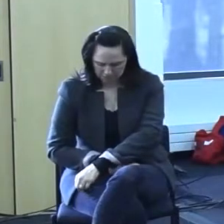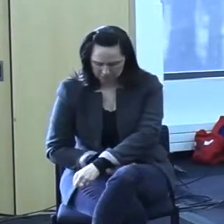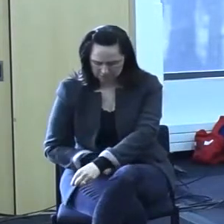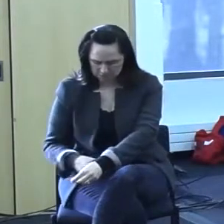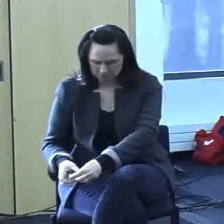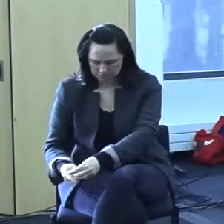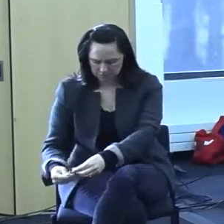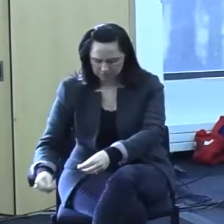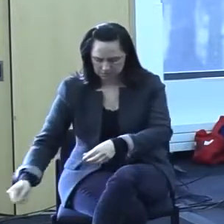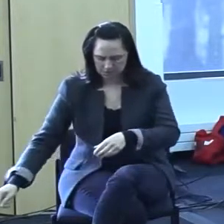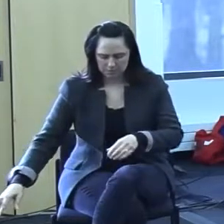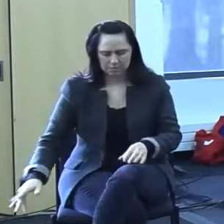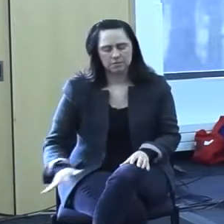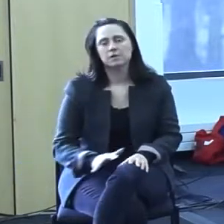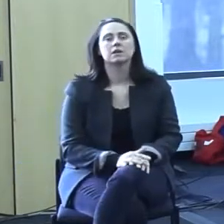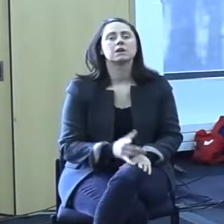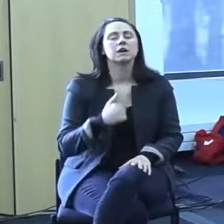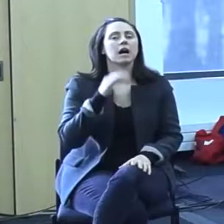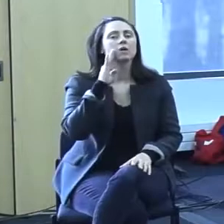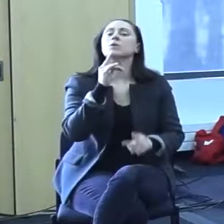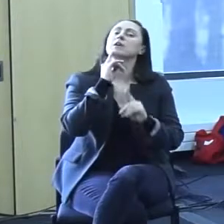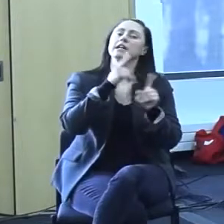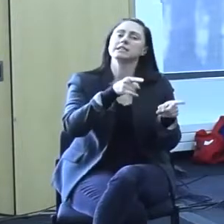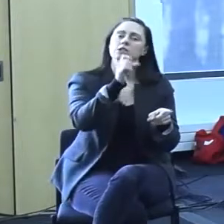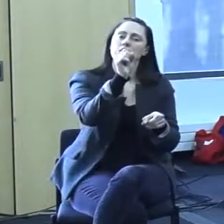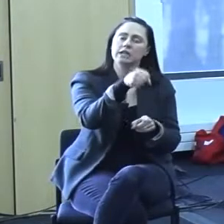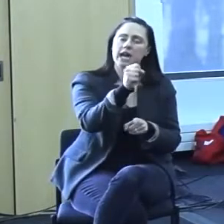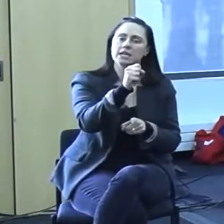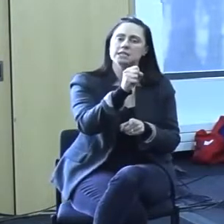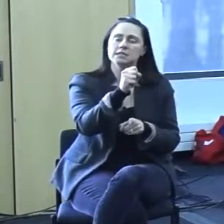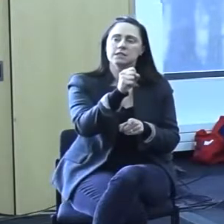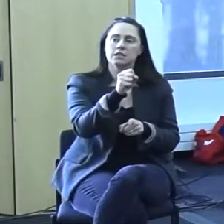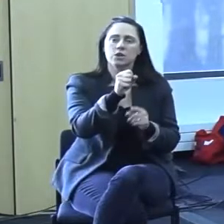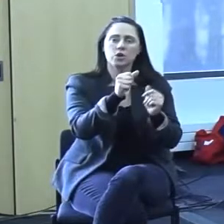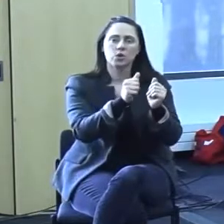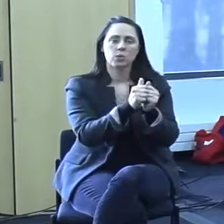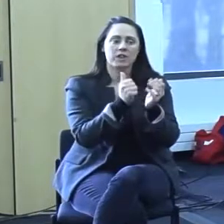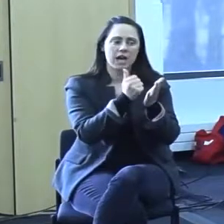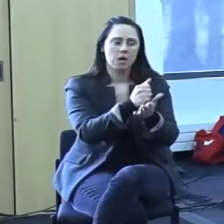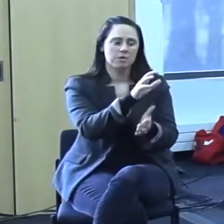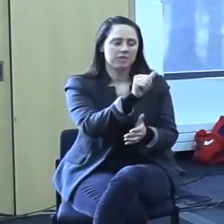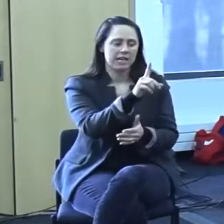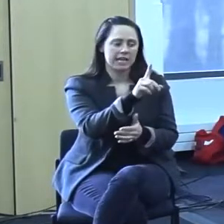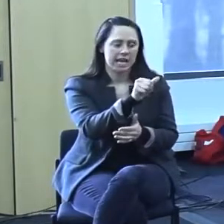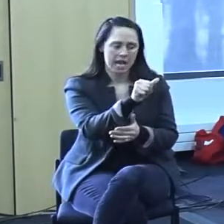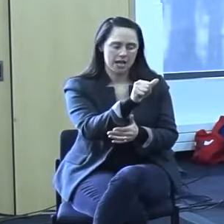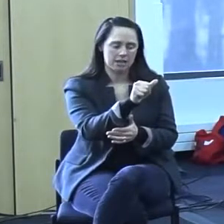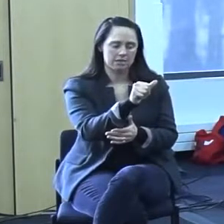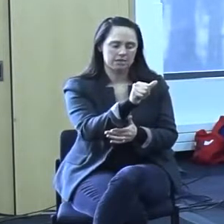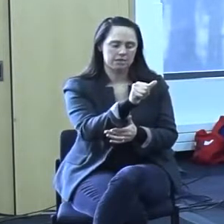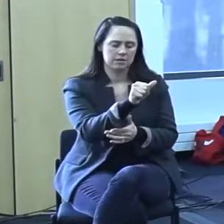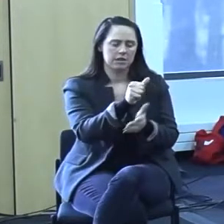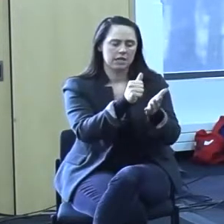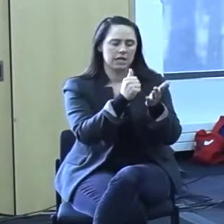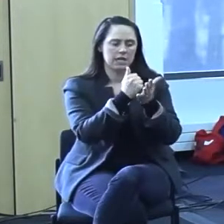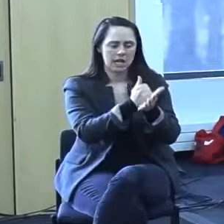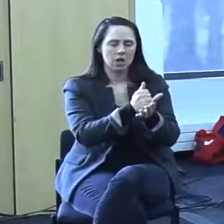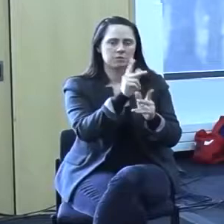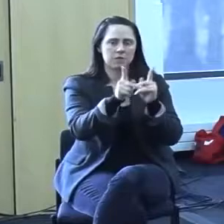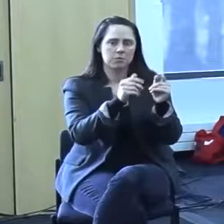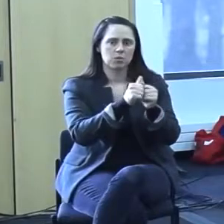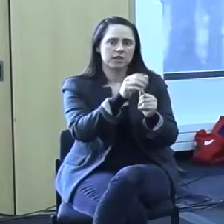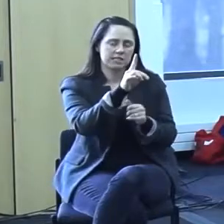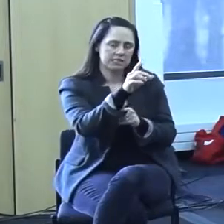So I'm gonna answer yes, that with the help of ADA, it does help individuals